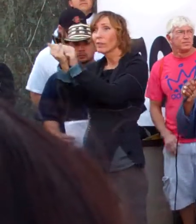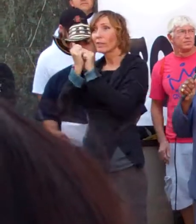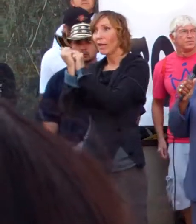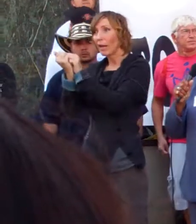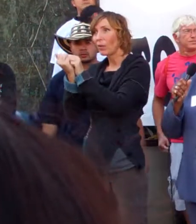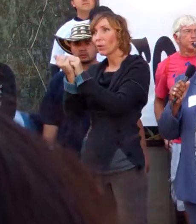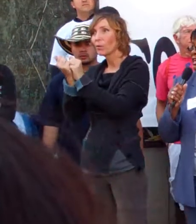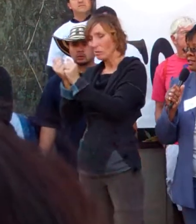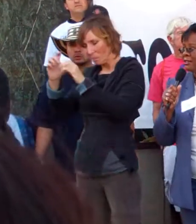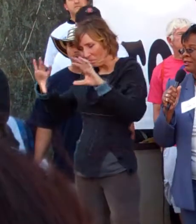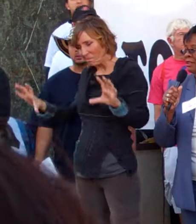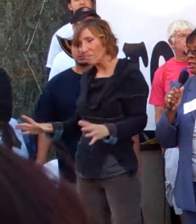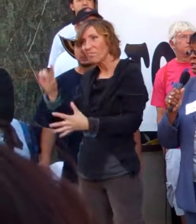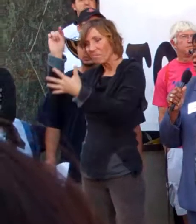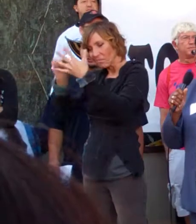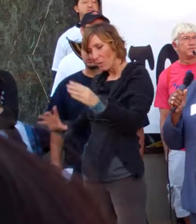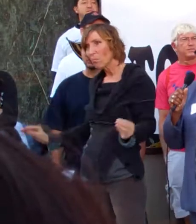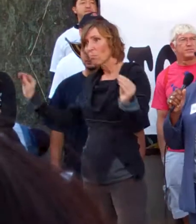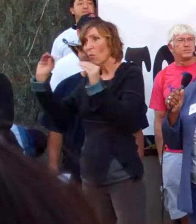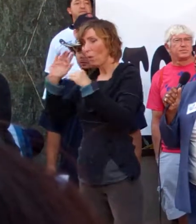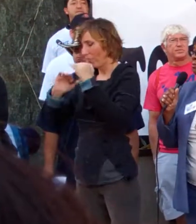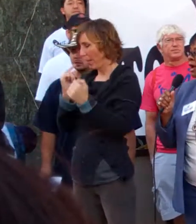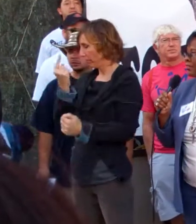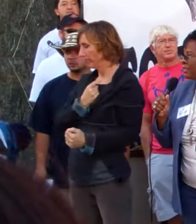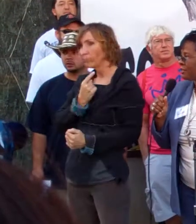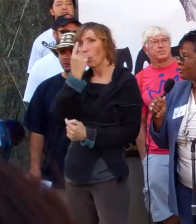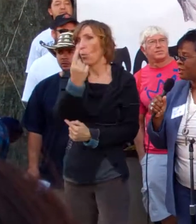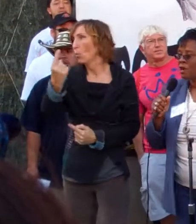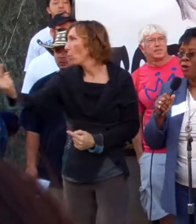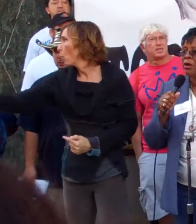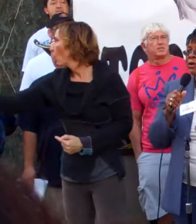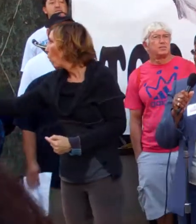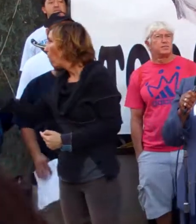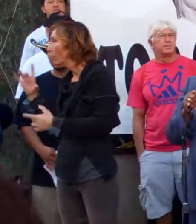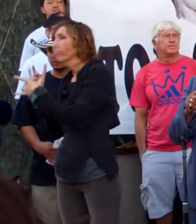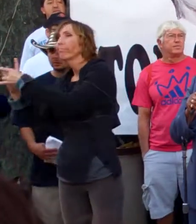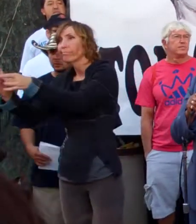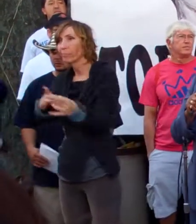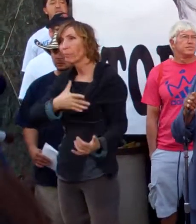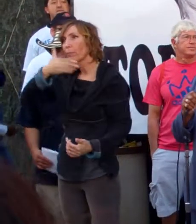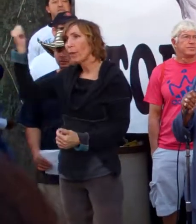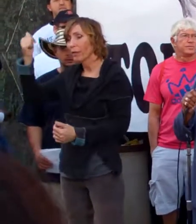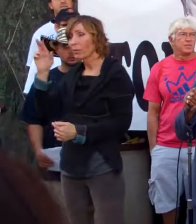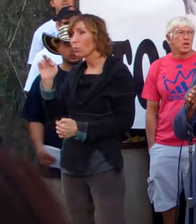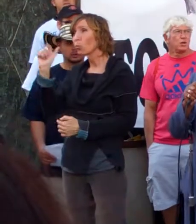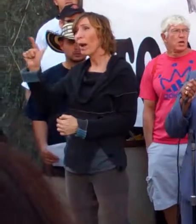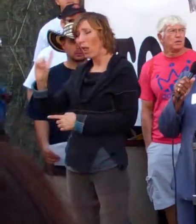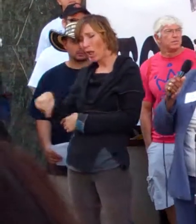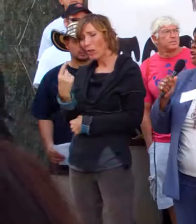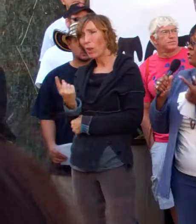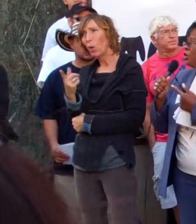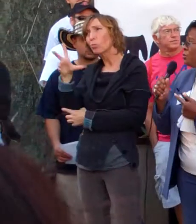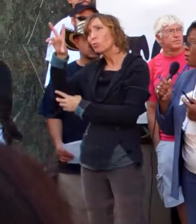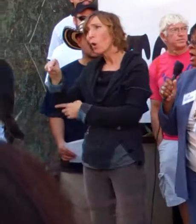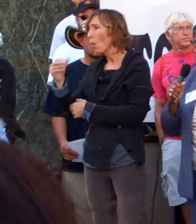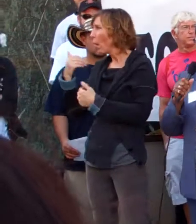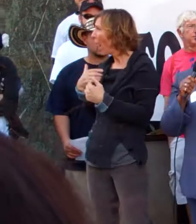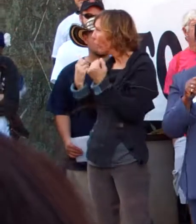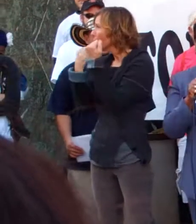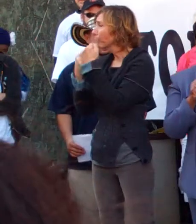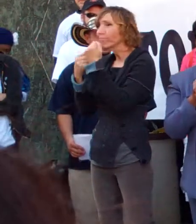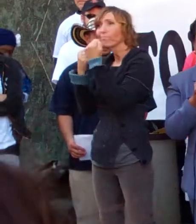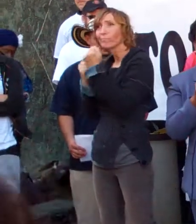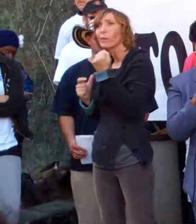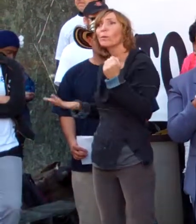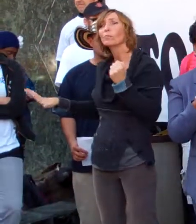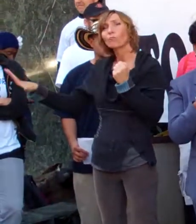collectively we get more done than we do one by ourselves. Raul can't be alone in this fight. He's got all of you. But we